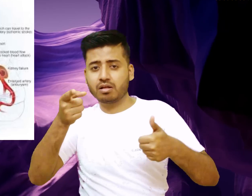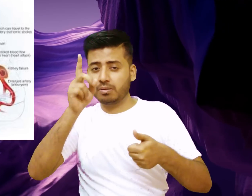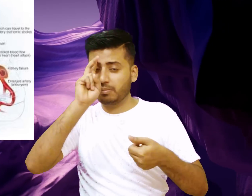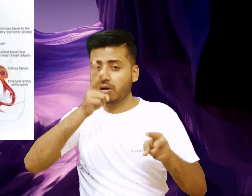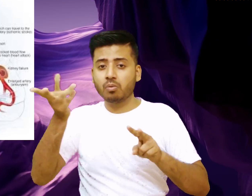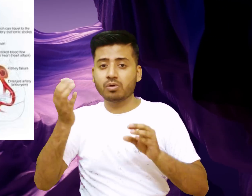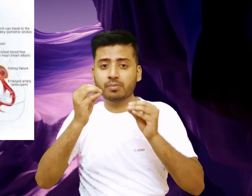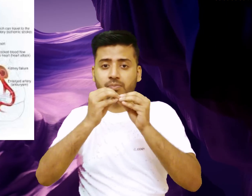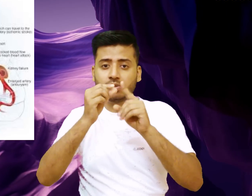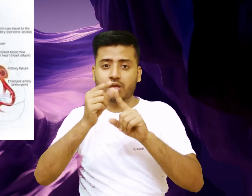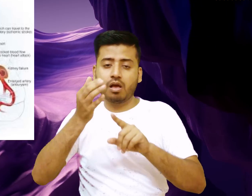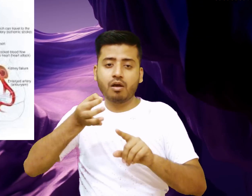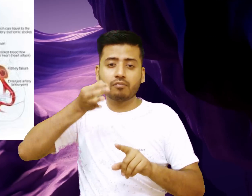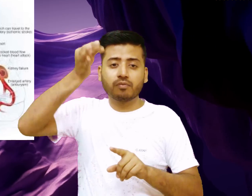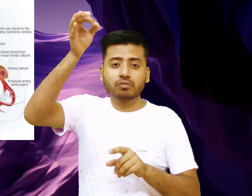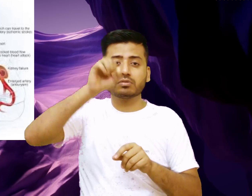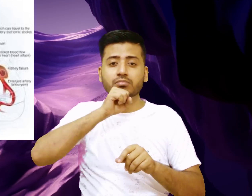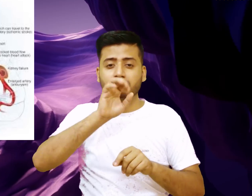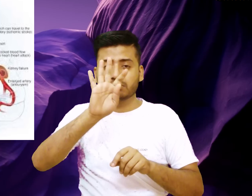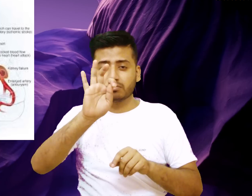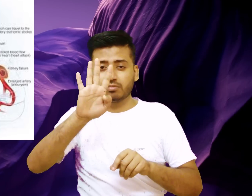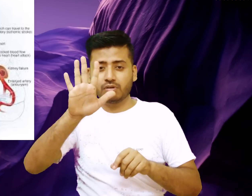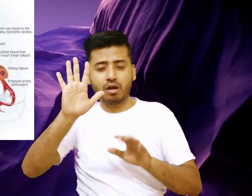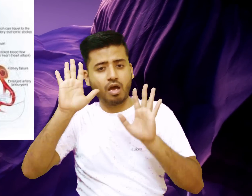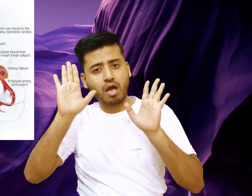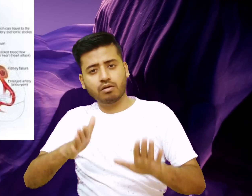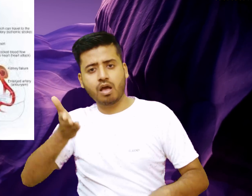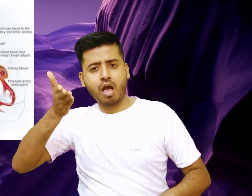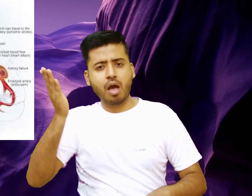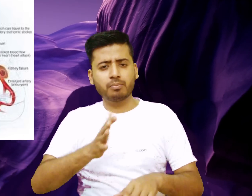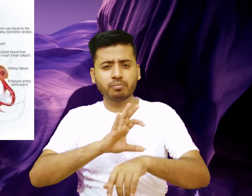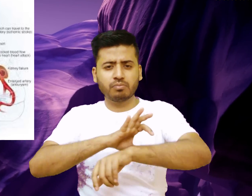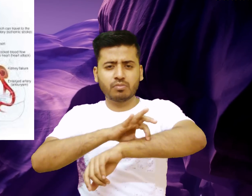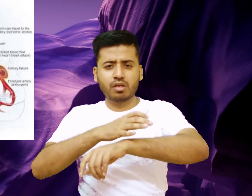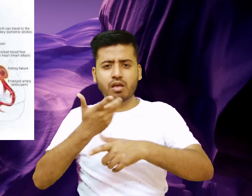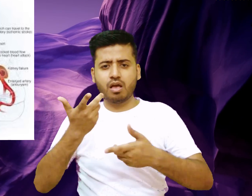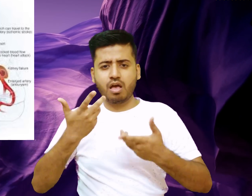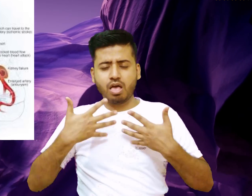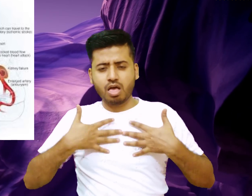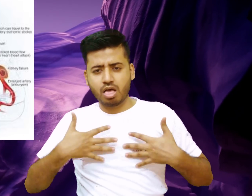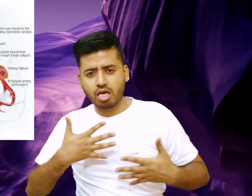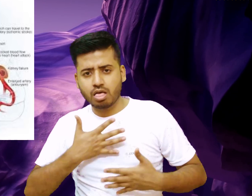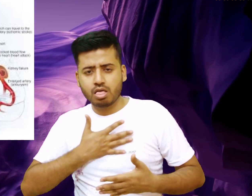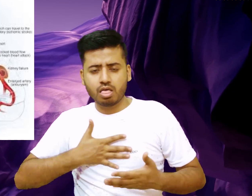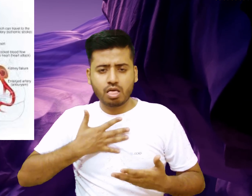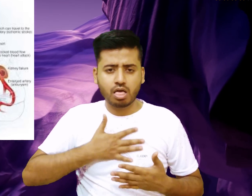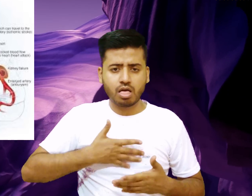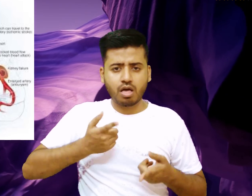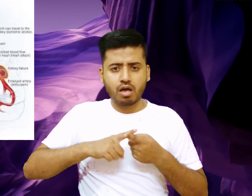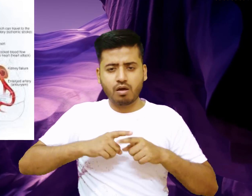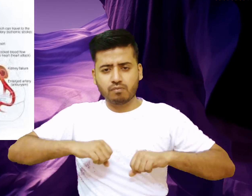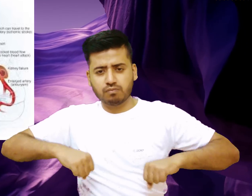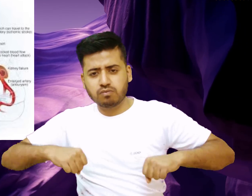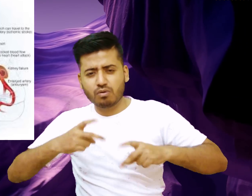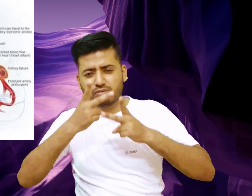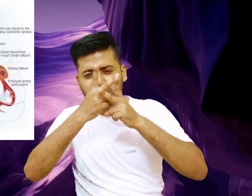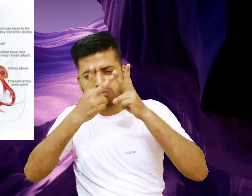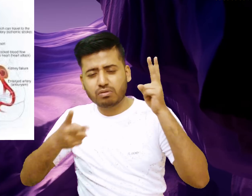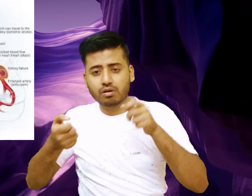thoroughly before eating, to 74 degrees Celsius or higher. Rice cooker functionality. Rice cookers typically have a